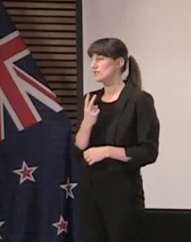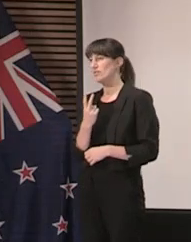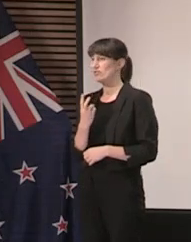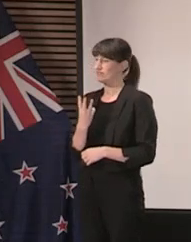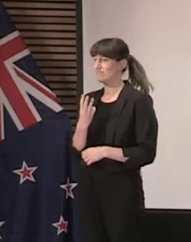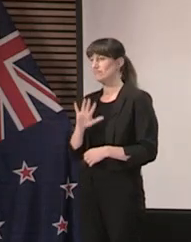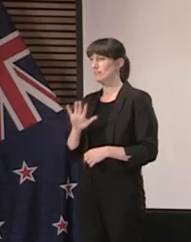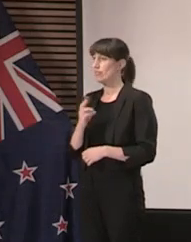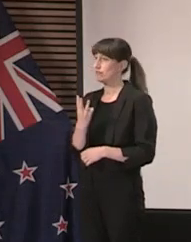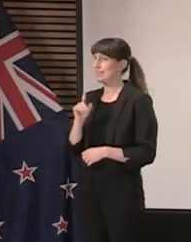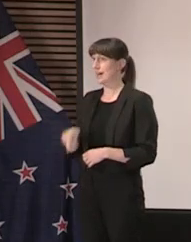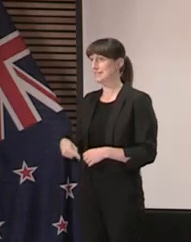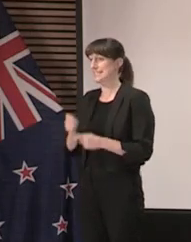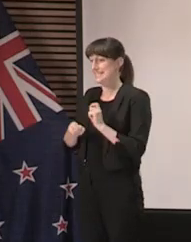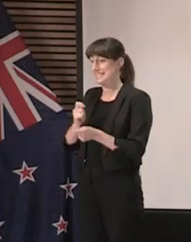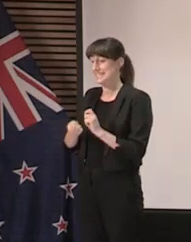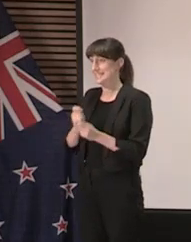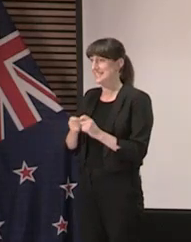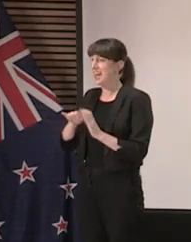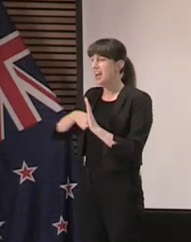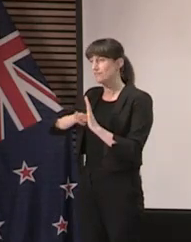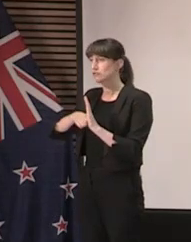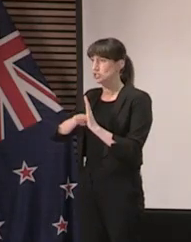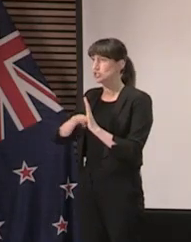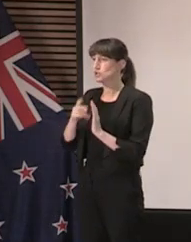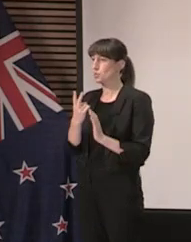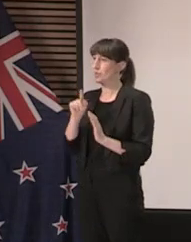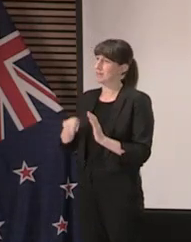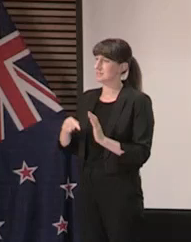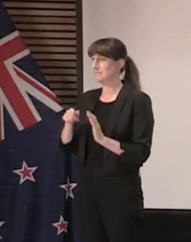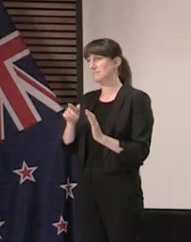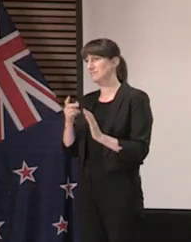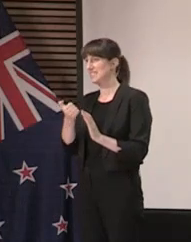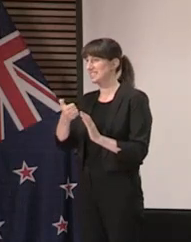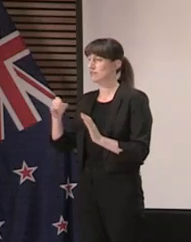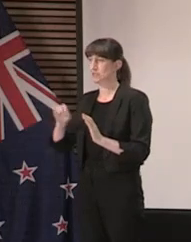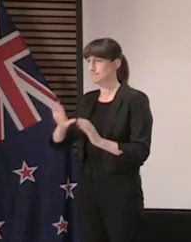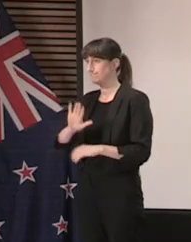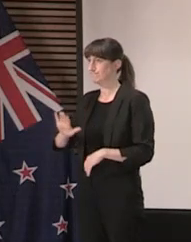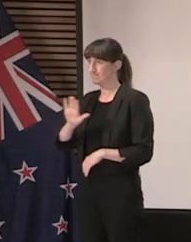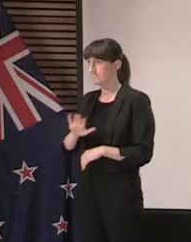of 2,761, and the total number of tests completed is